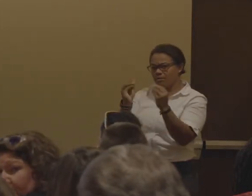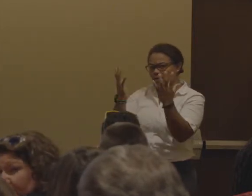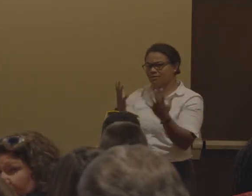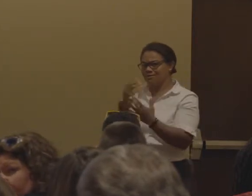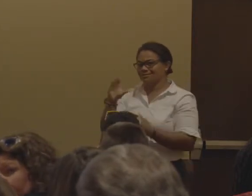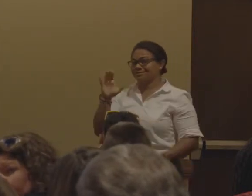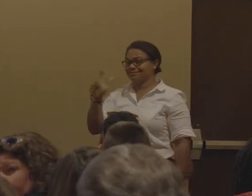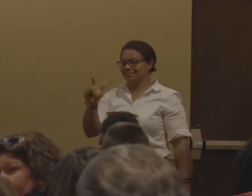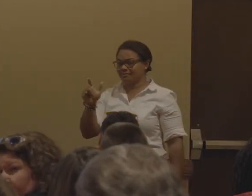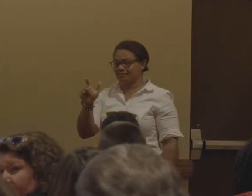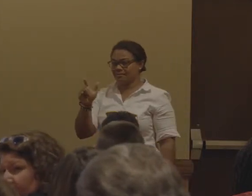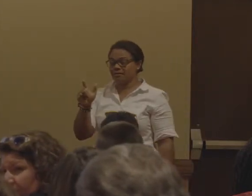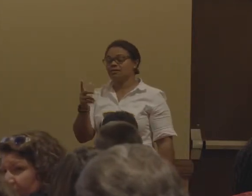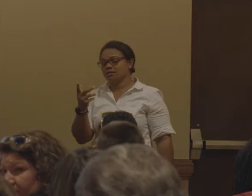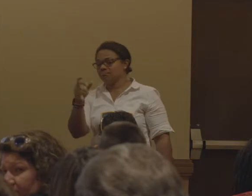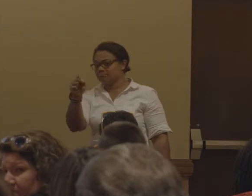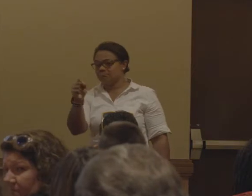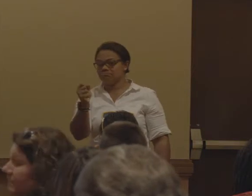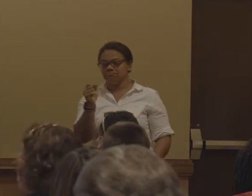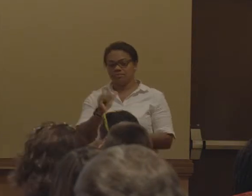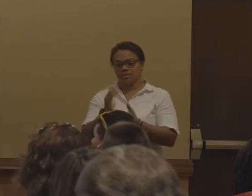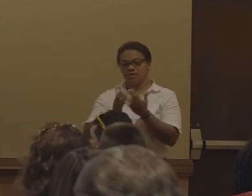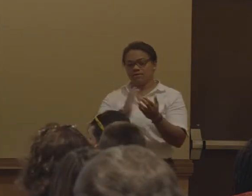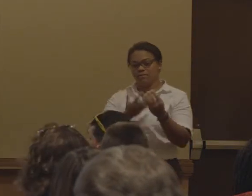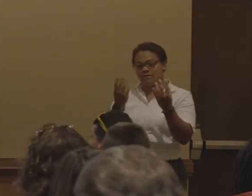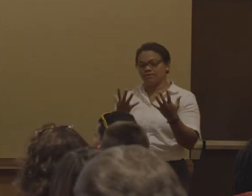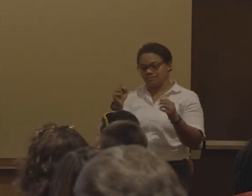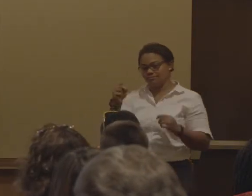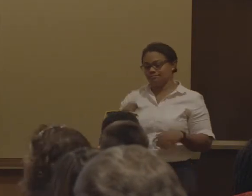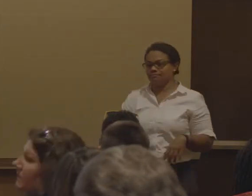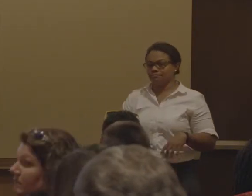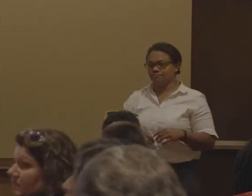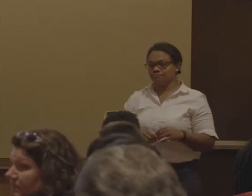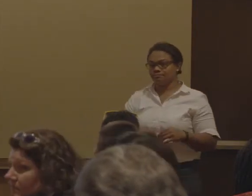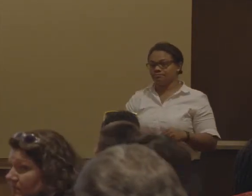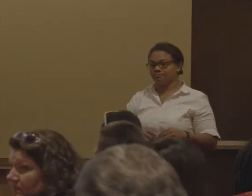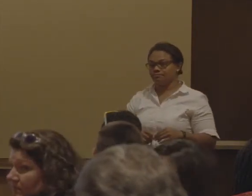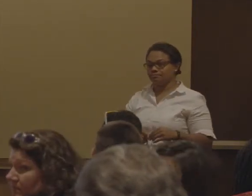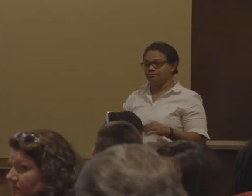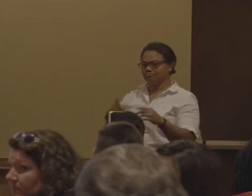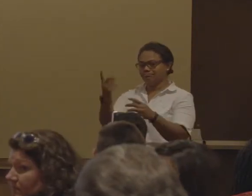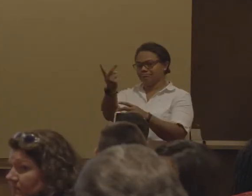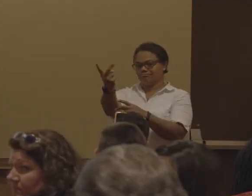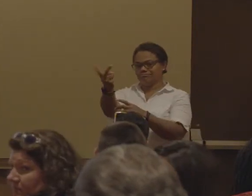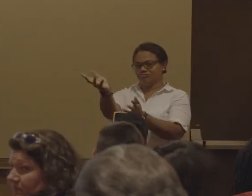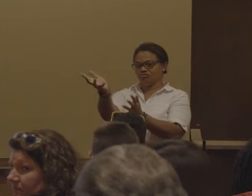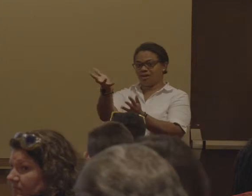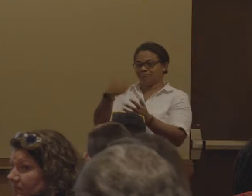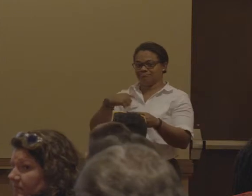CIL. Yes, Those they are part of our provider. Those are the ones that are taking in and providing the summer camp